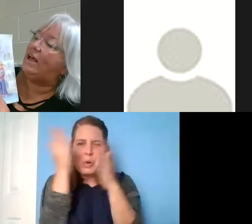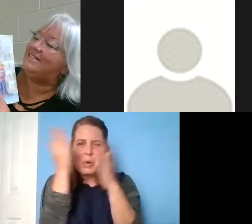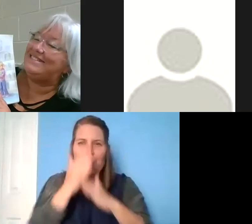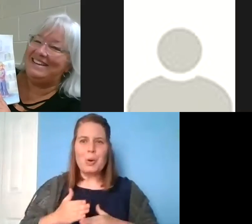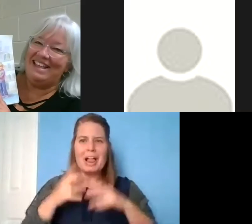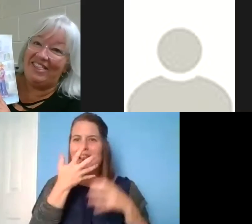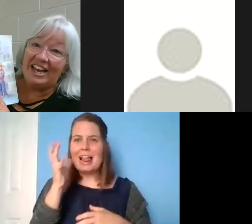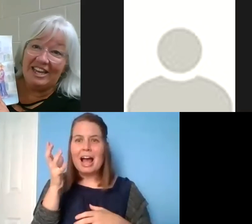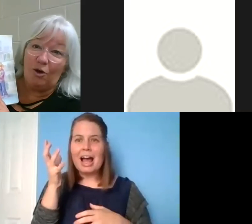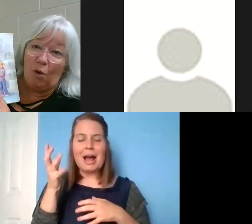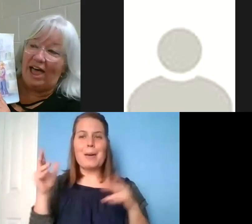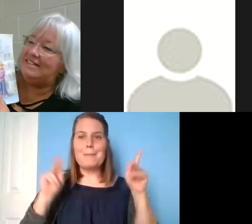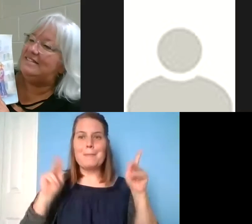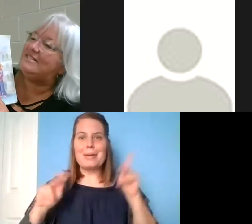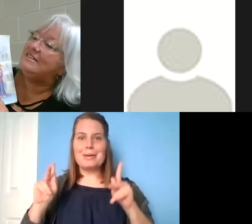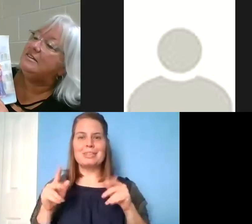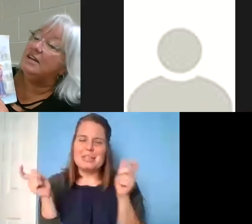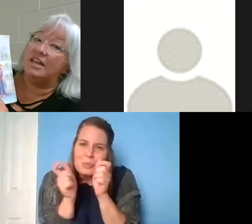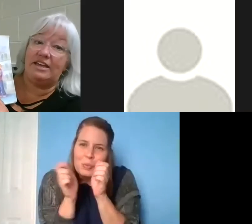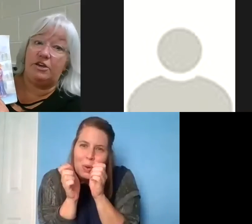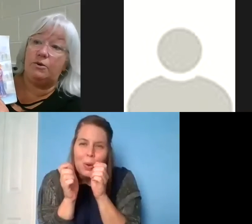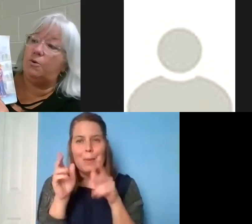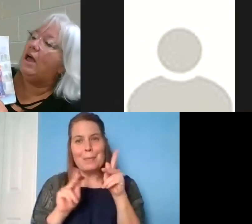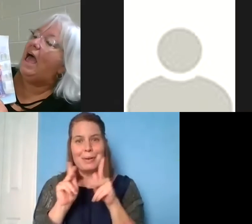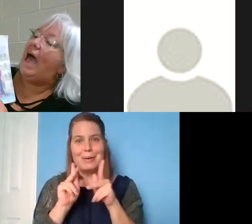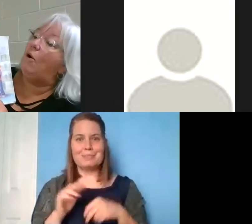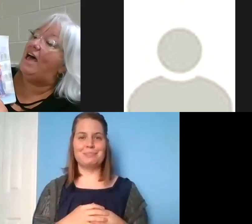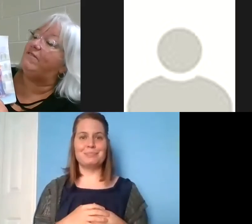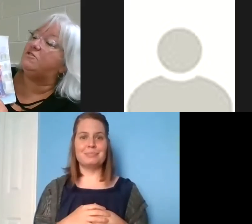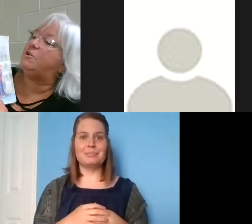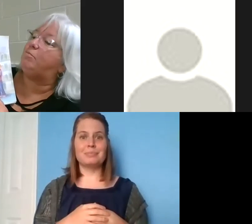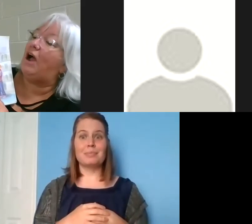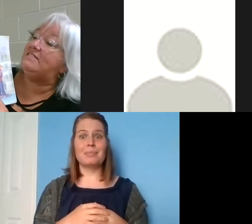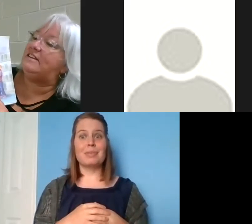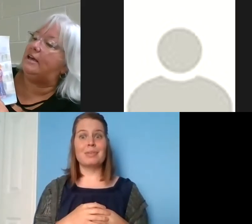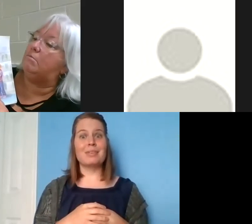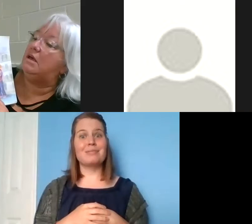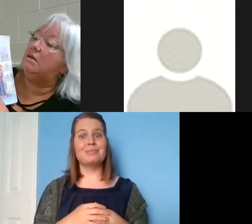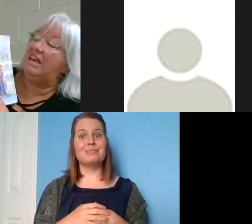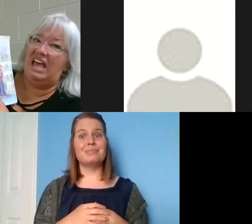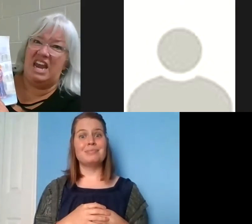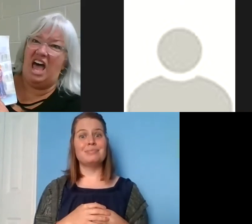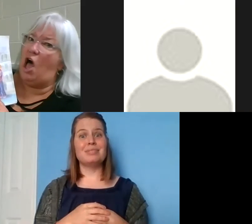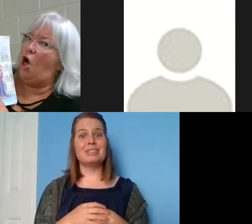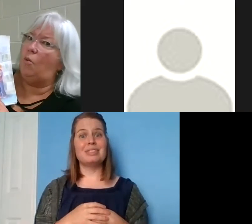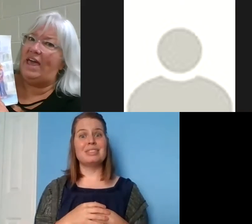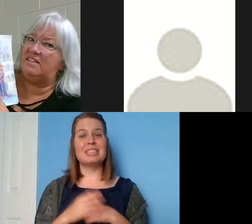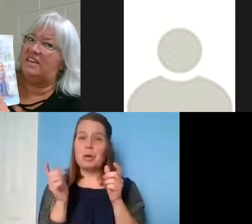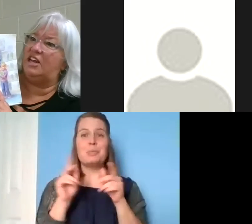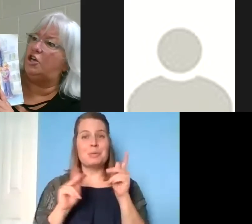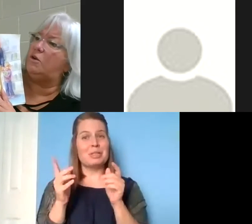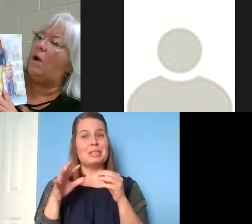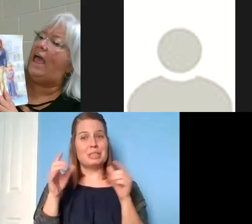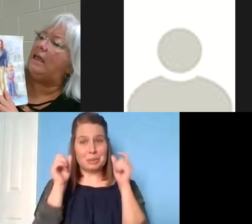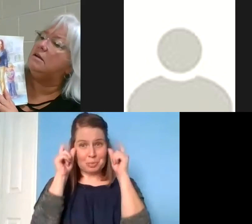loud ones, the little ones, like you, however, surprised him, and not always